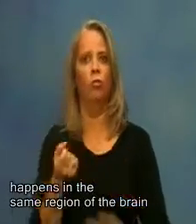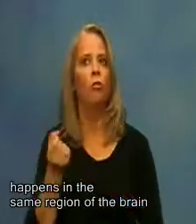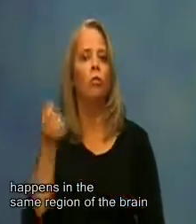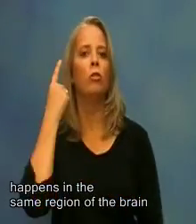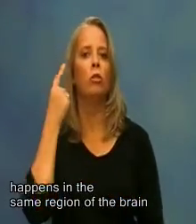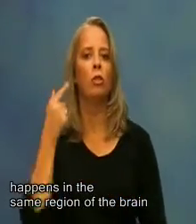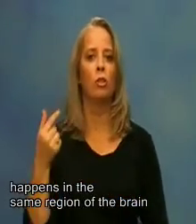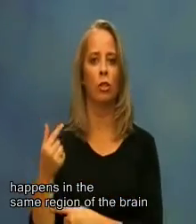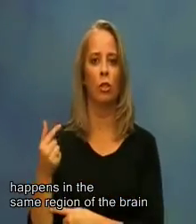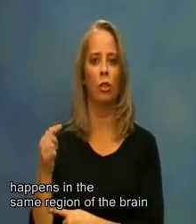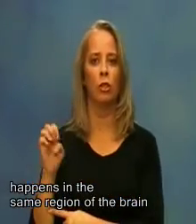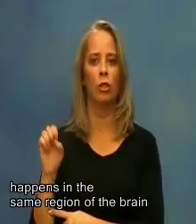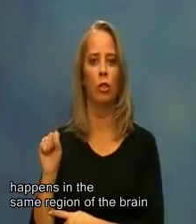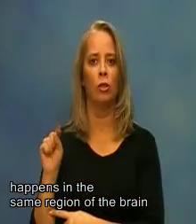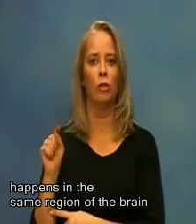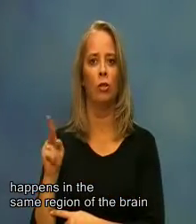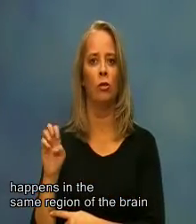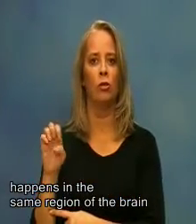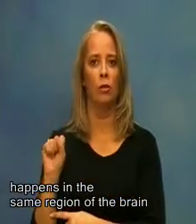happens in the same region of the brain